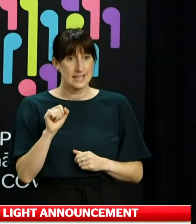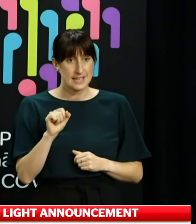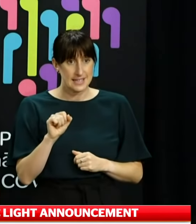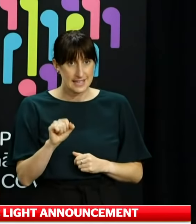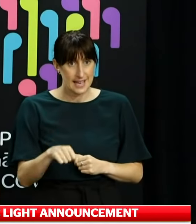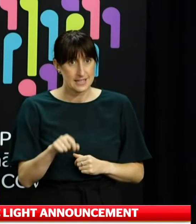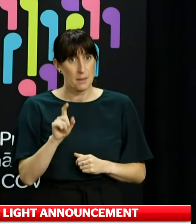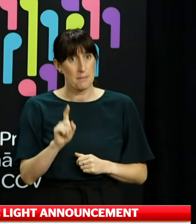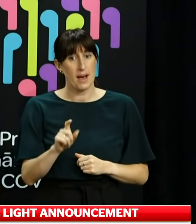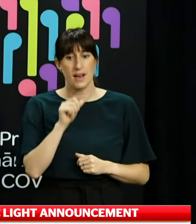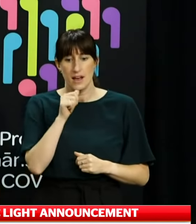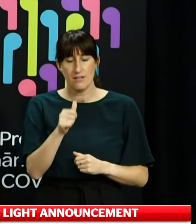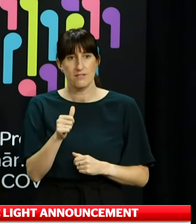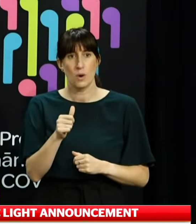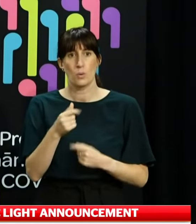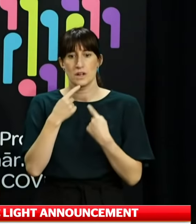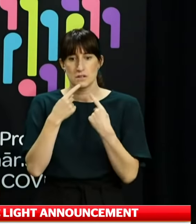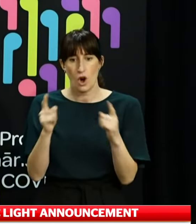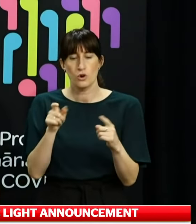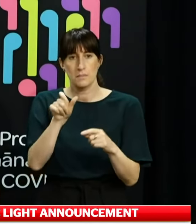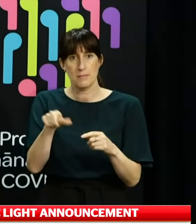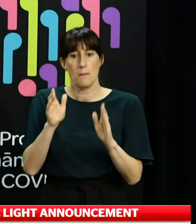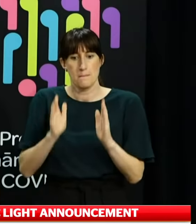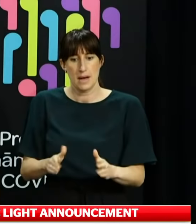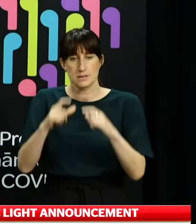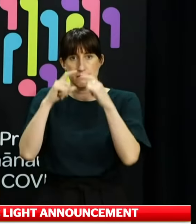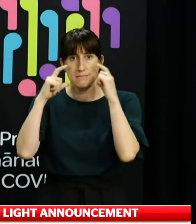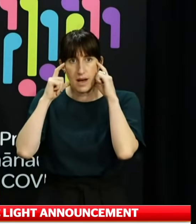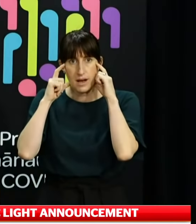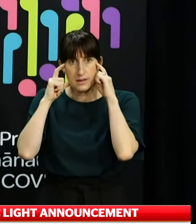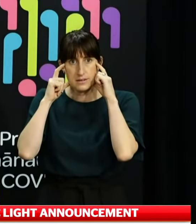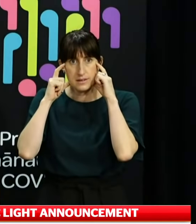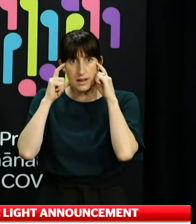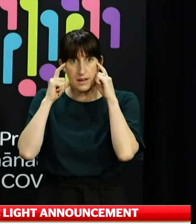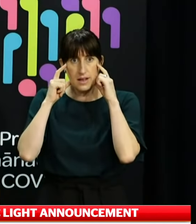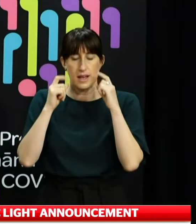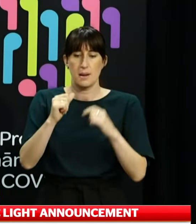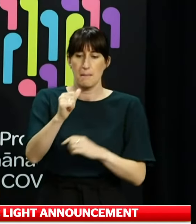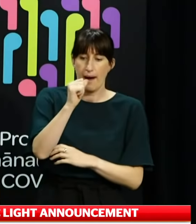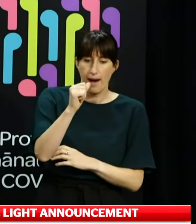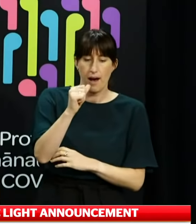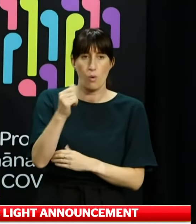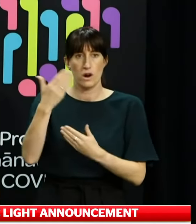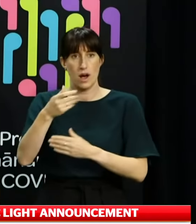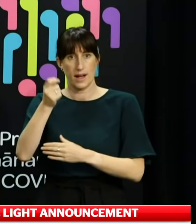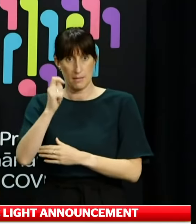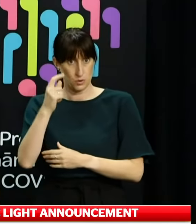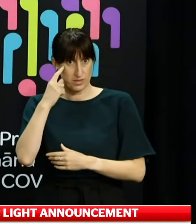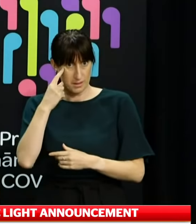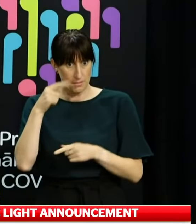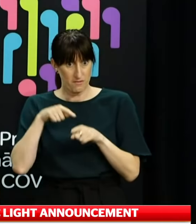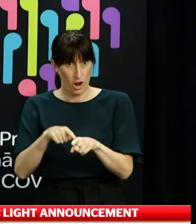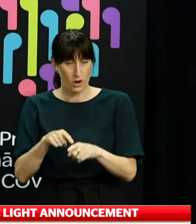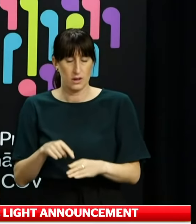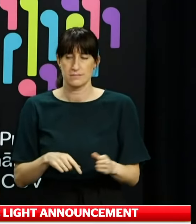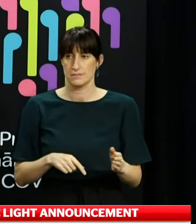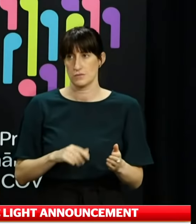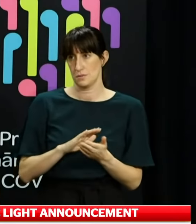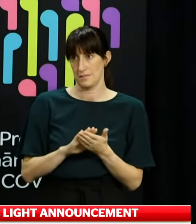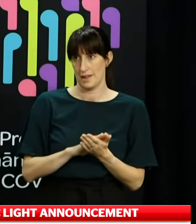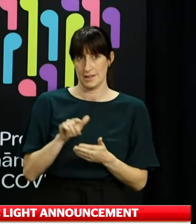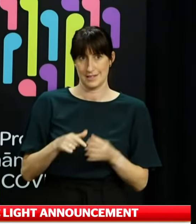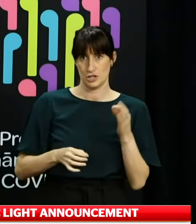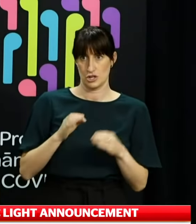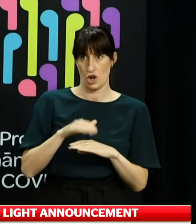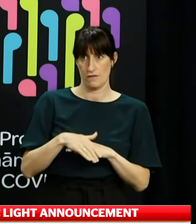tried to get people wearing masks in a nightclub or a bar. Compliance rather than actual health advice. Well, it's a set of decisions